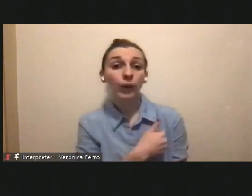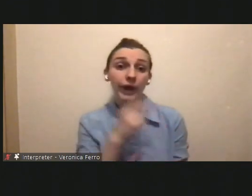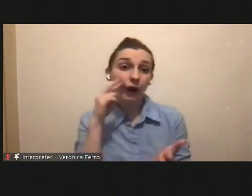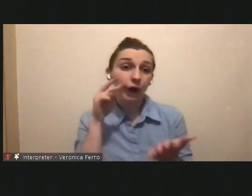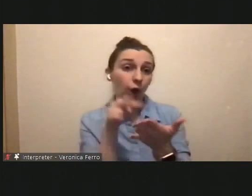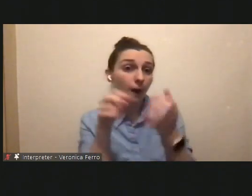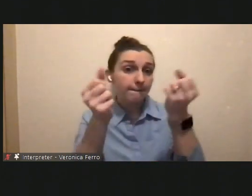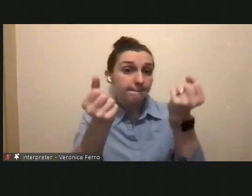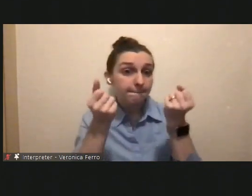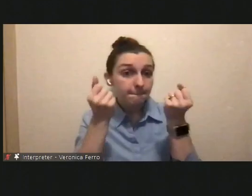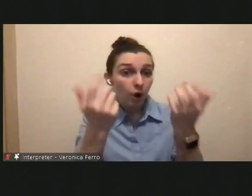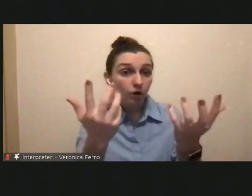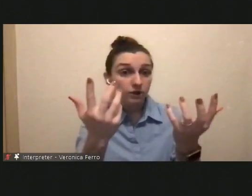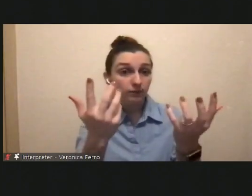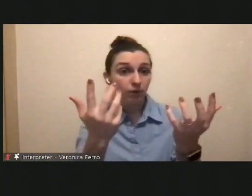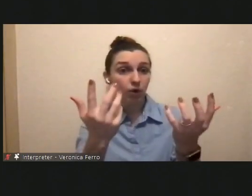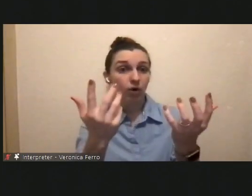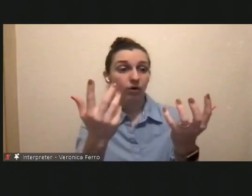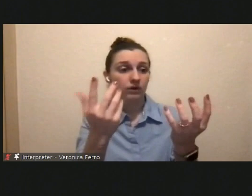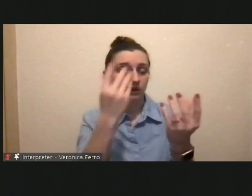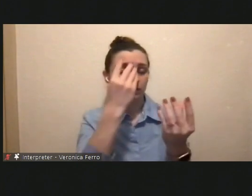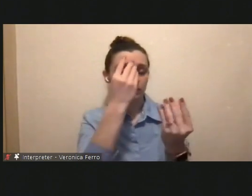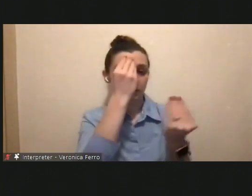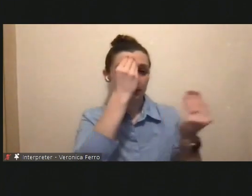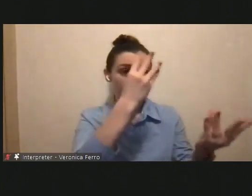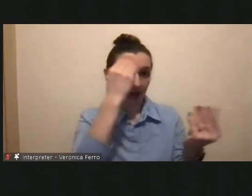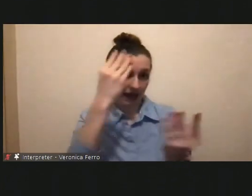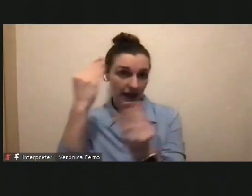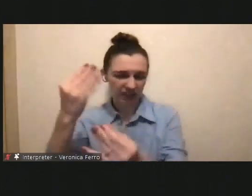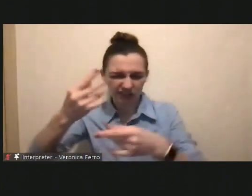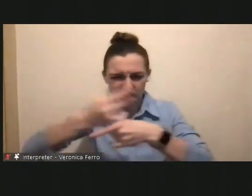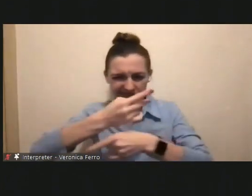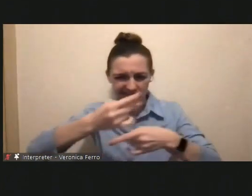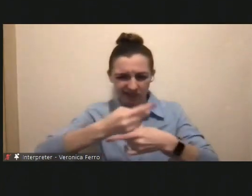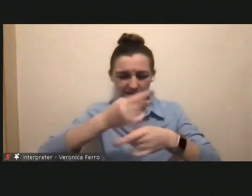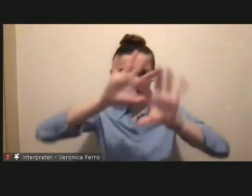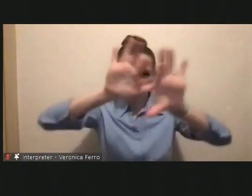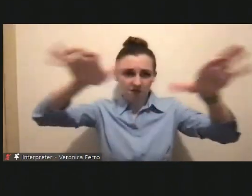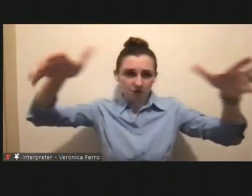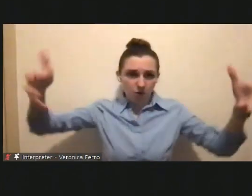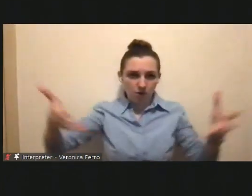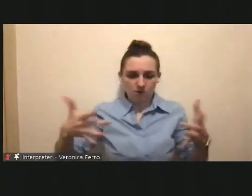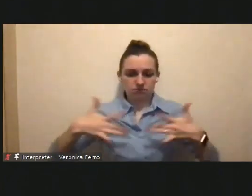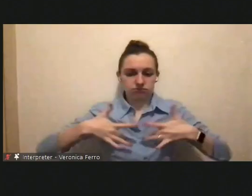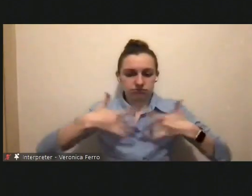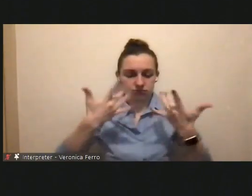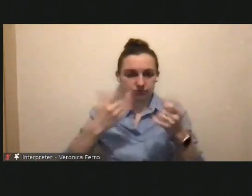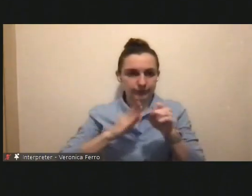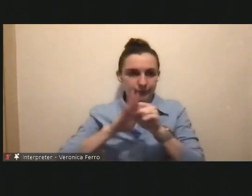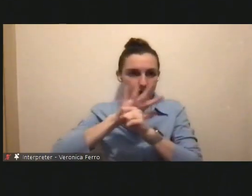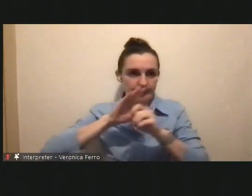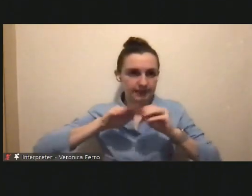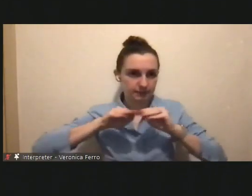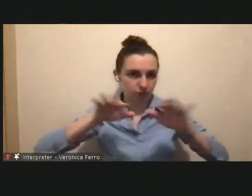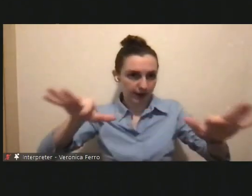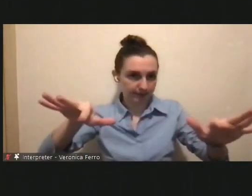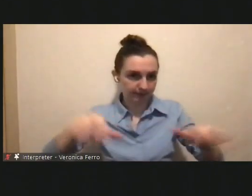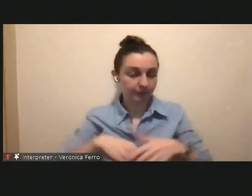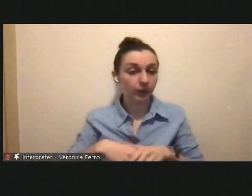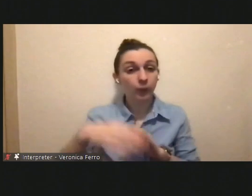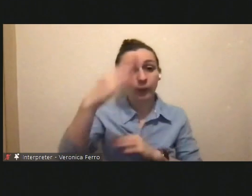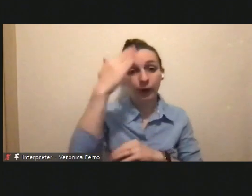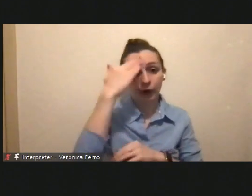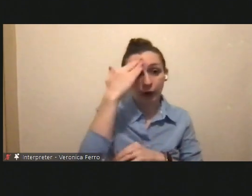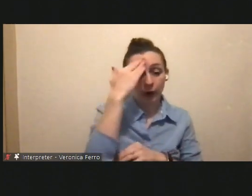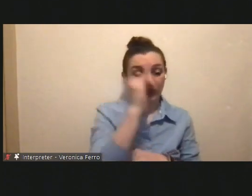to have a full picture of what is happening with COVID-19 transmission. So we know that percent positivity